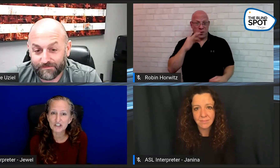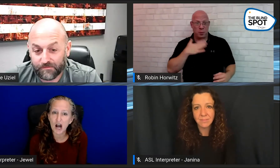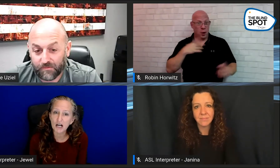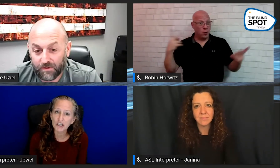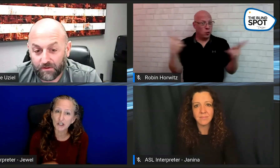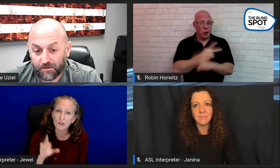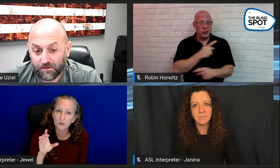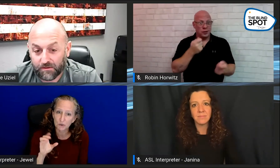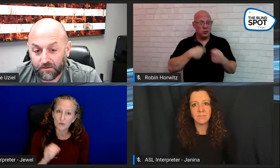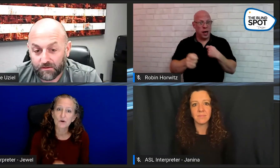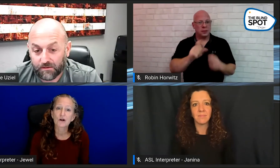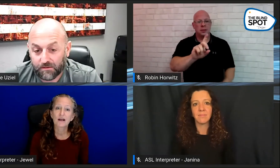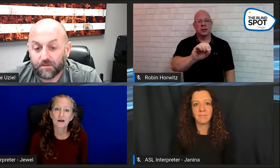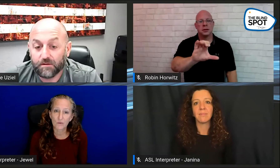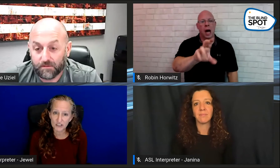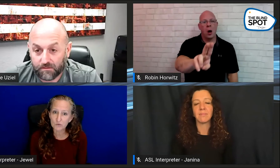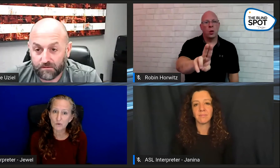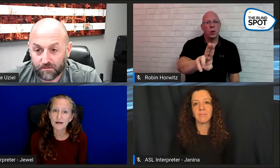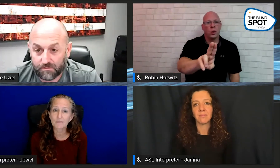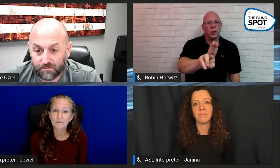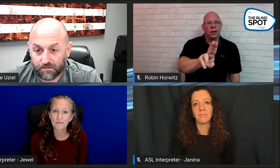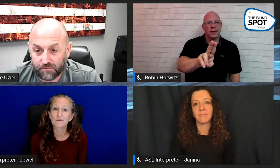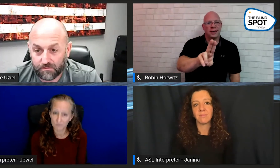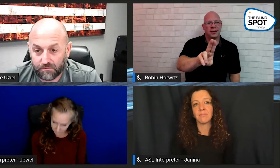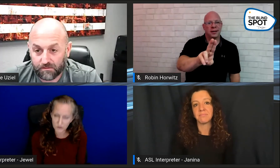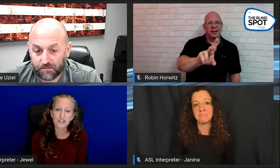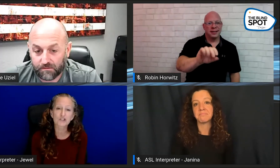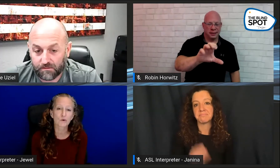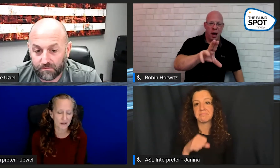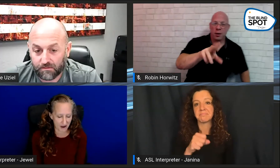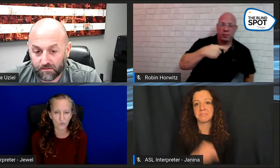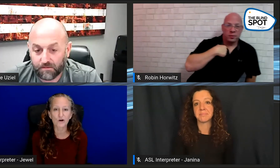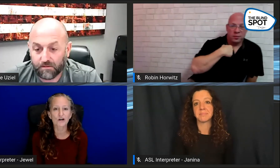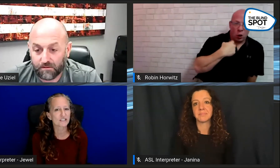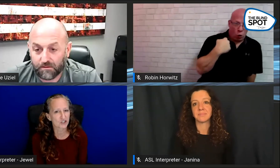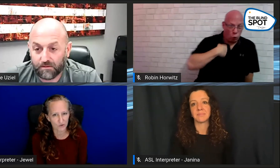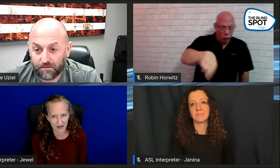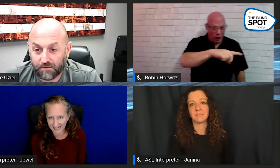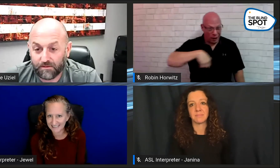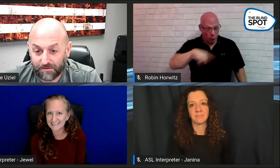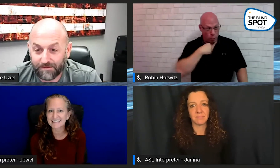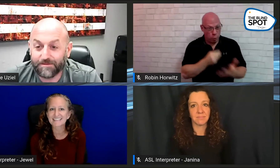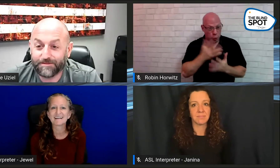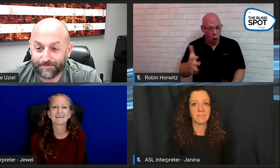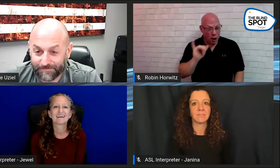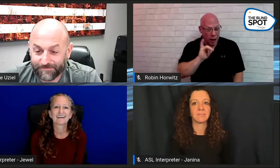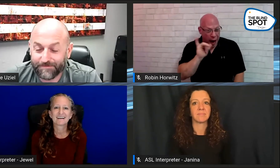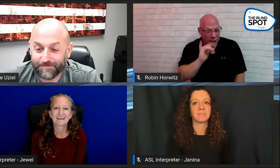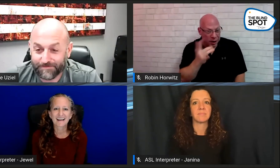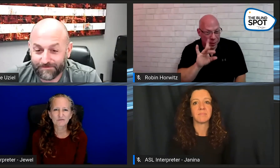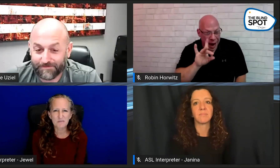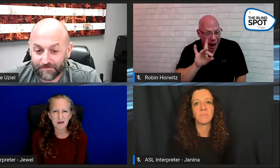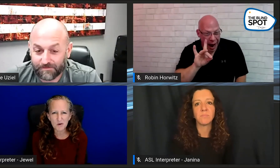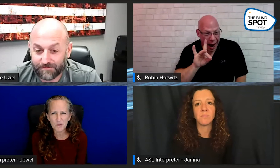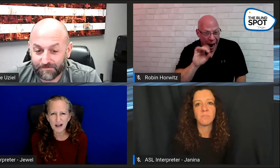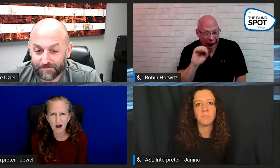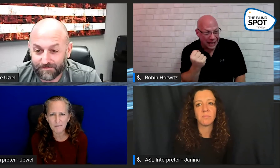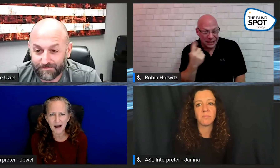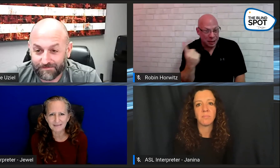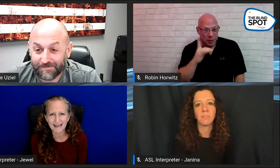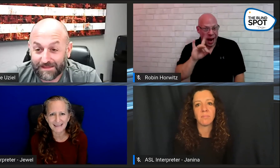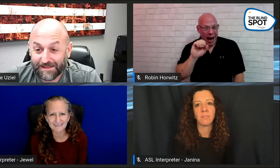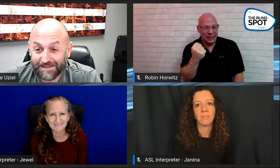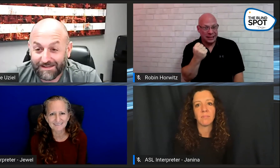there's DocU, which is one of my worst trades. Mm-hmm. And remember, we